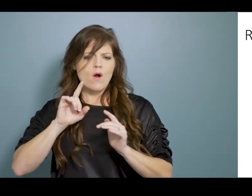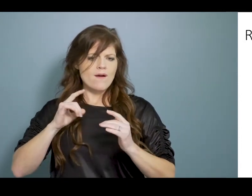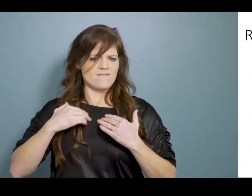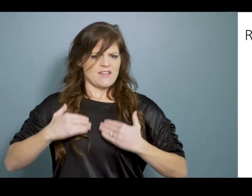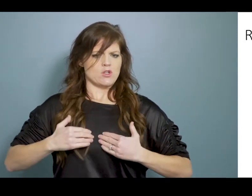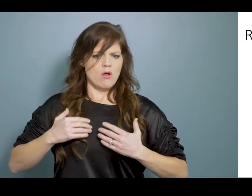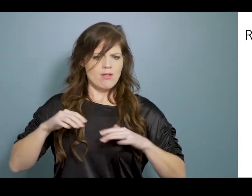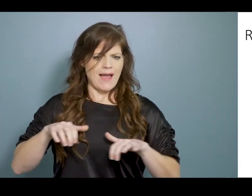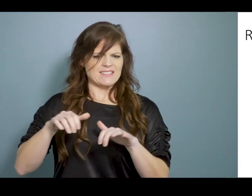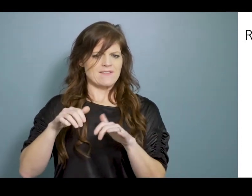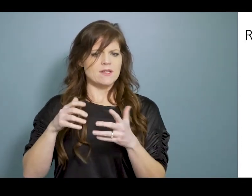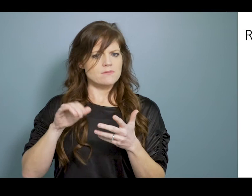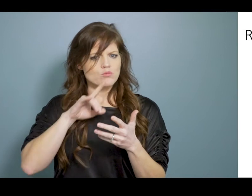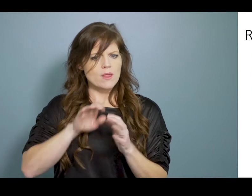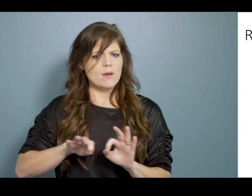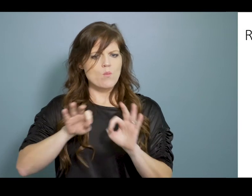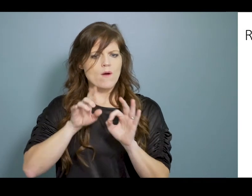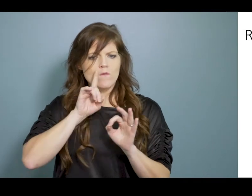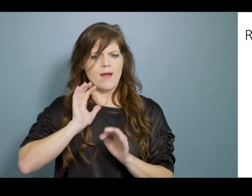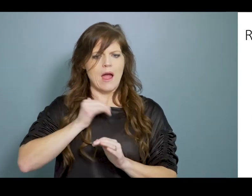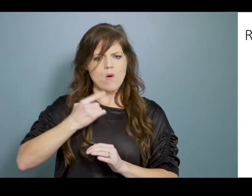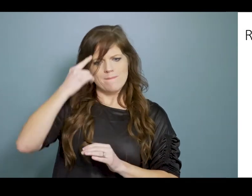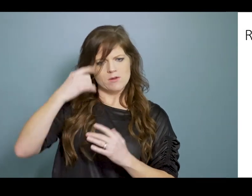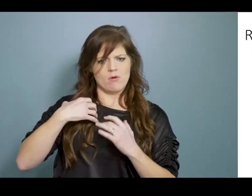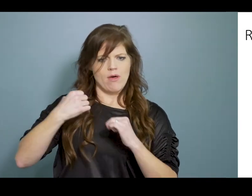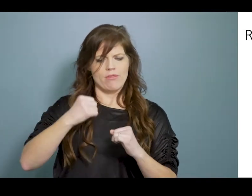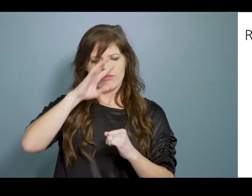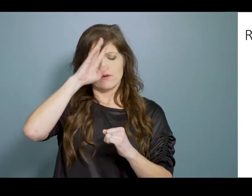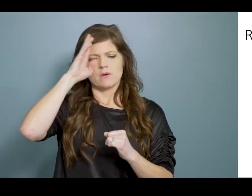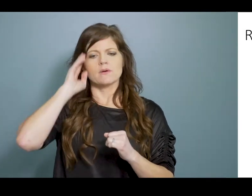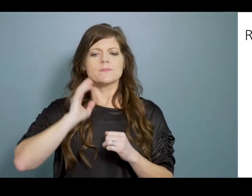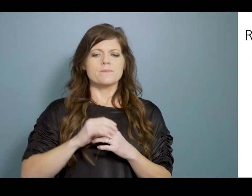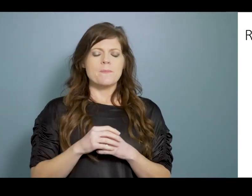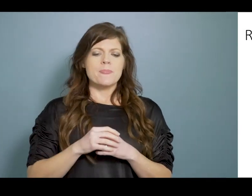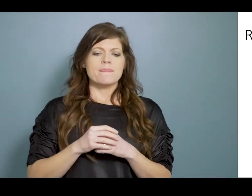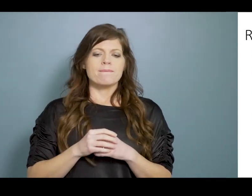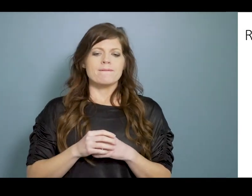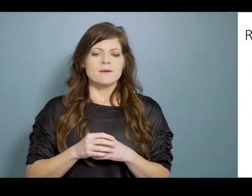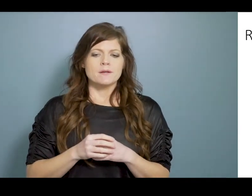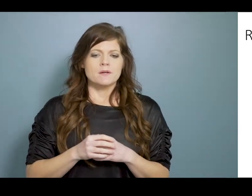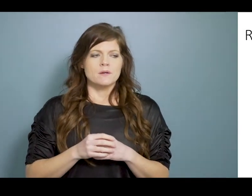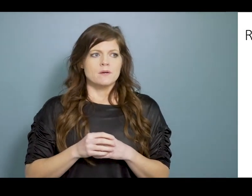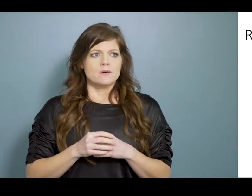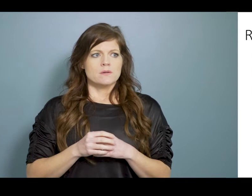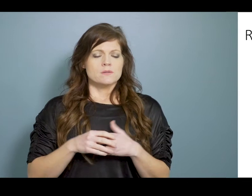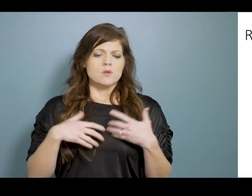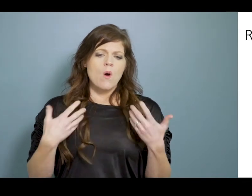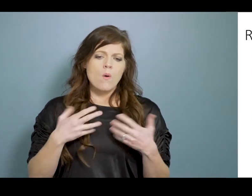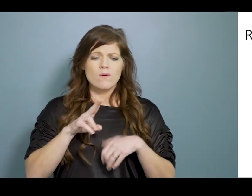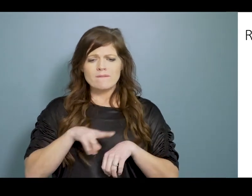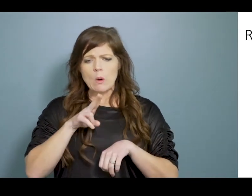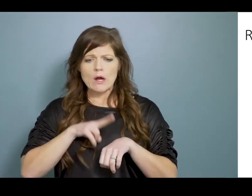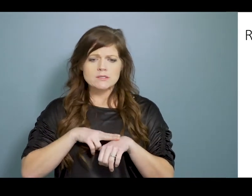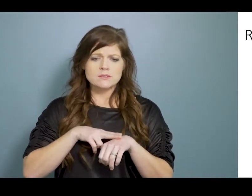couple for those of us who like to continue to learn, which I would guess is most people on this call, some